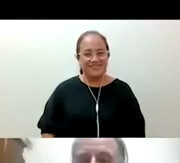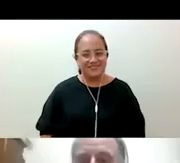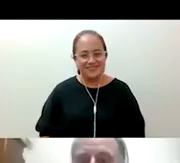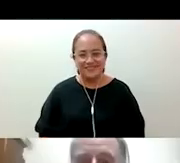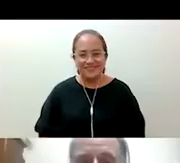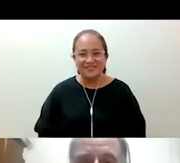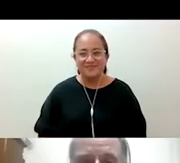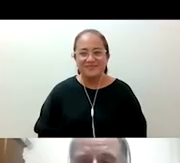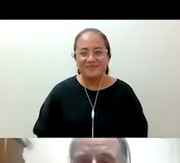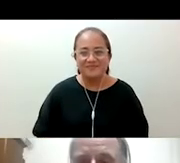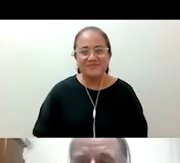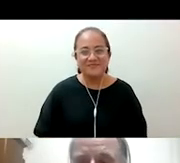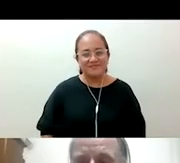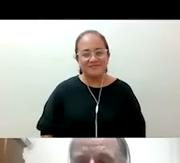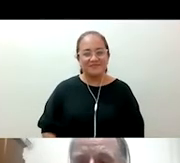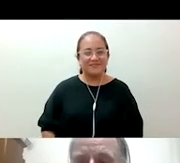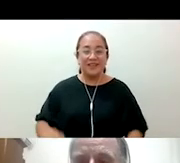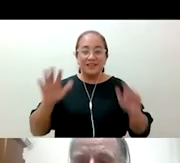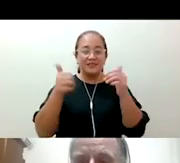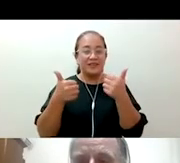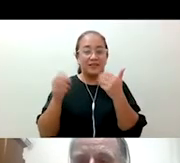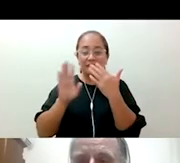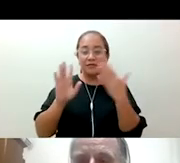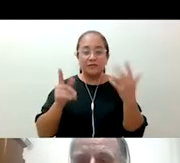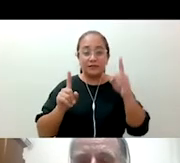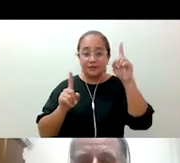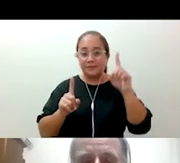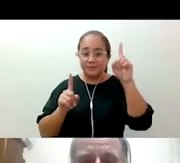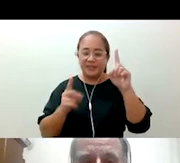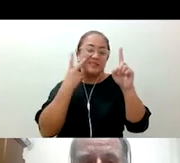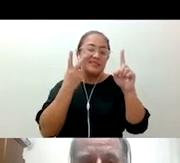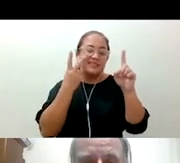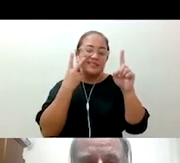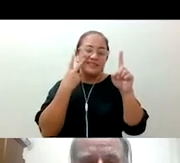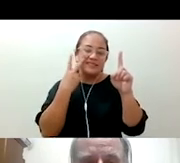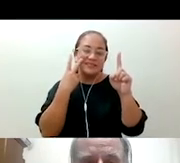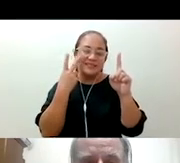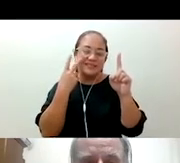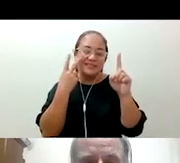Now, let's go back up and take a look at